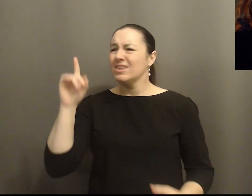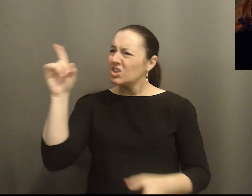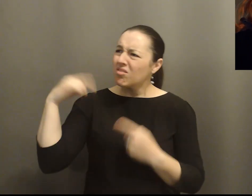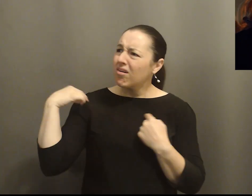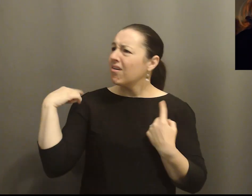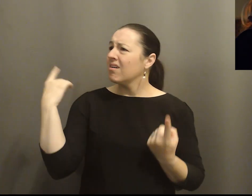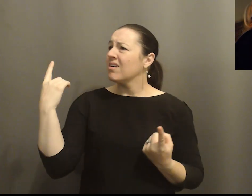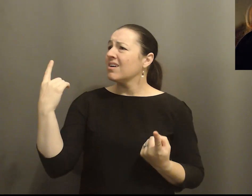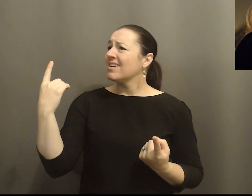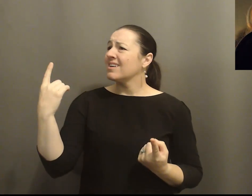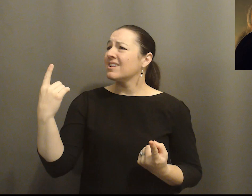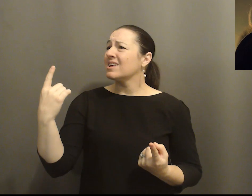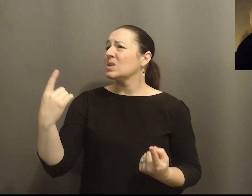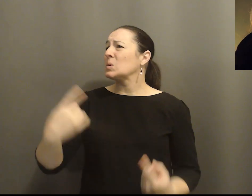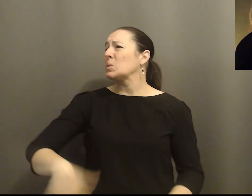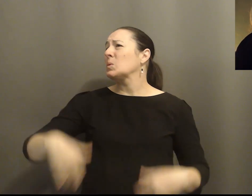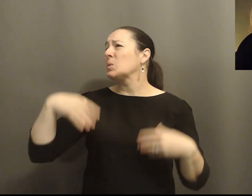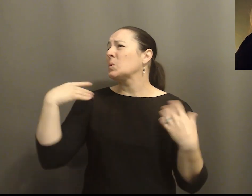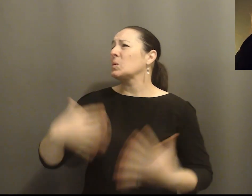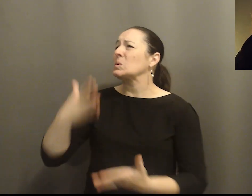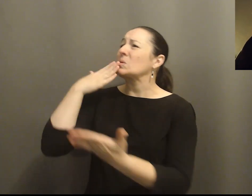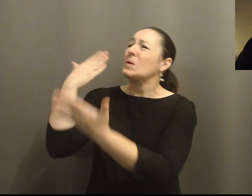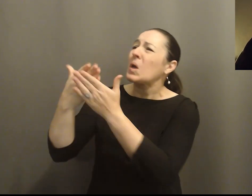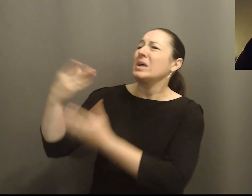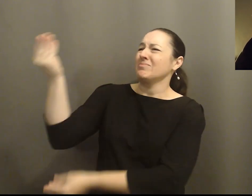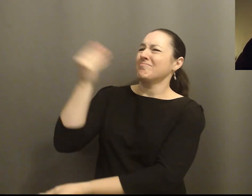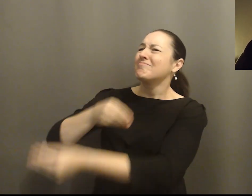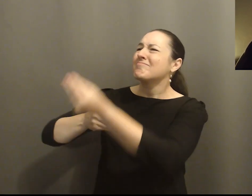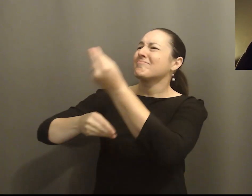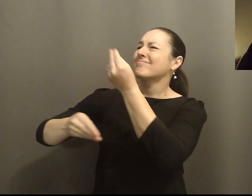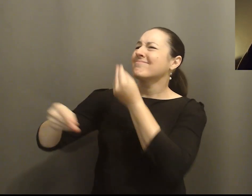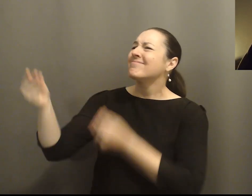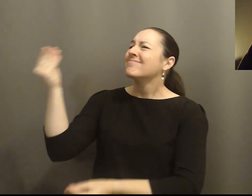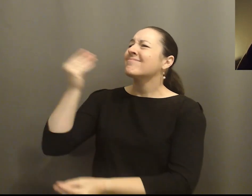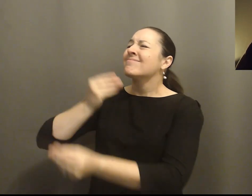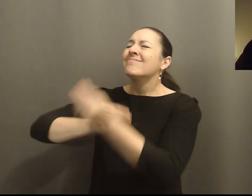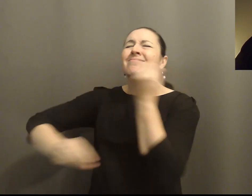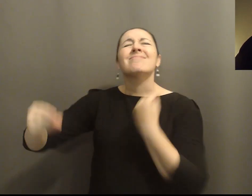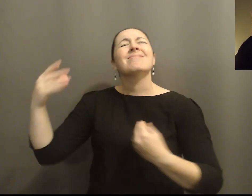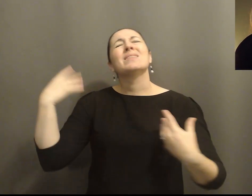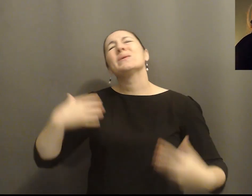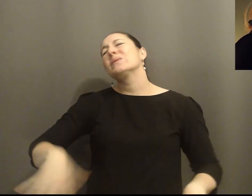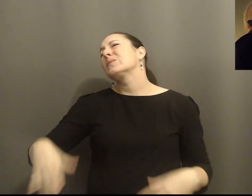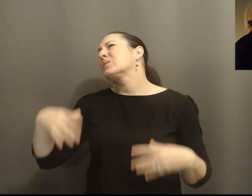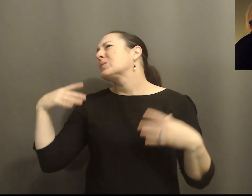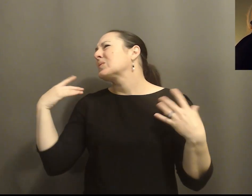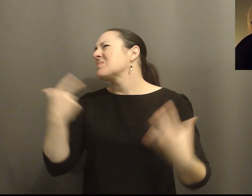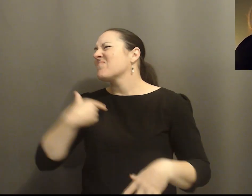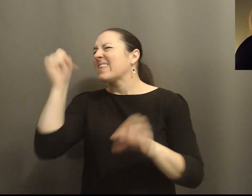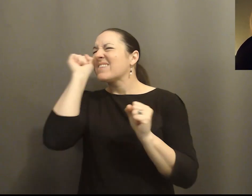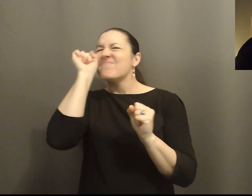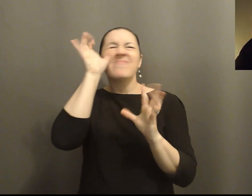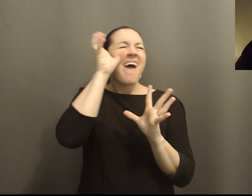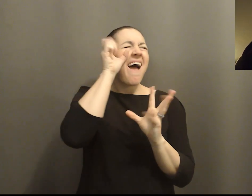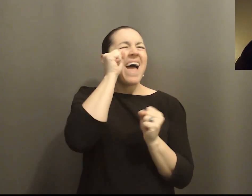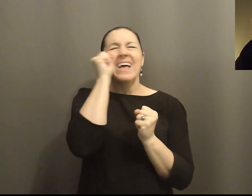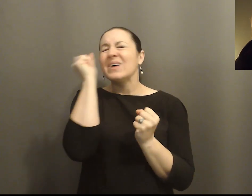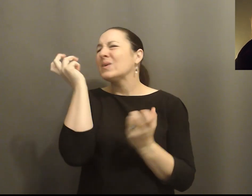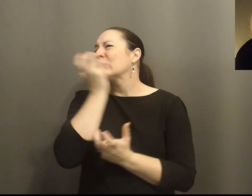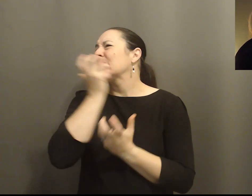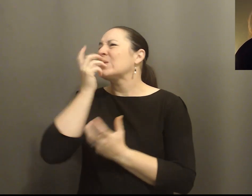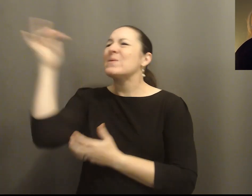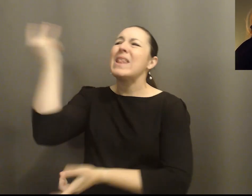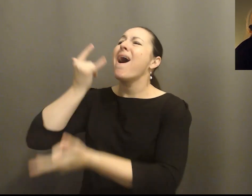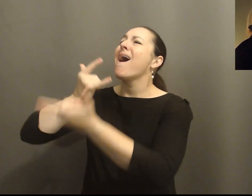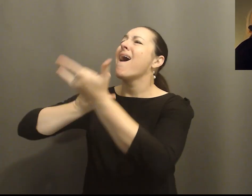you have been so good to me Oh God, I can't believe